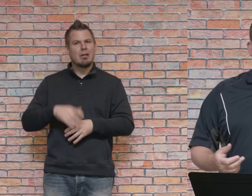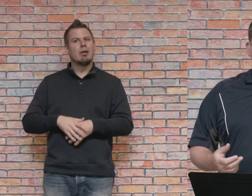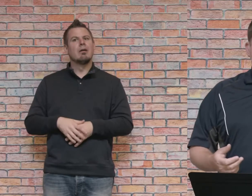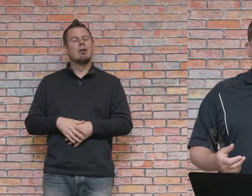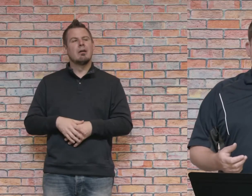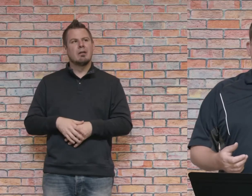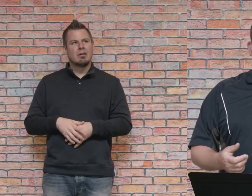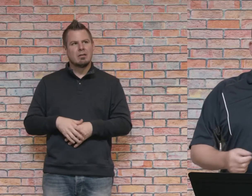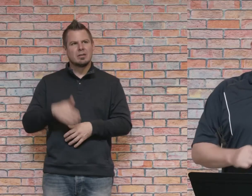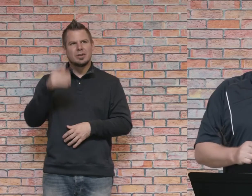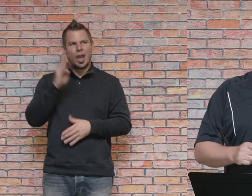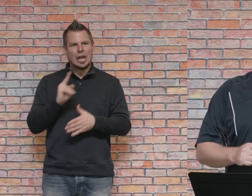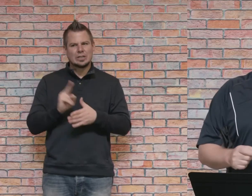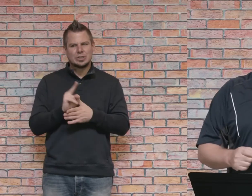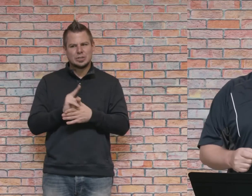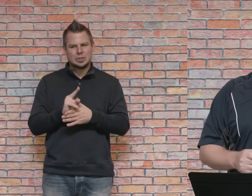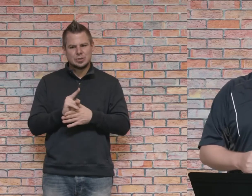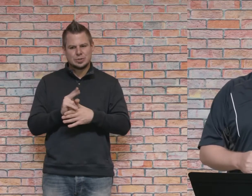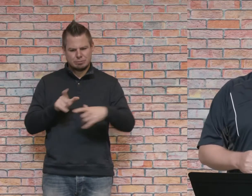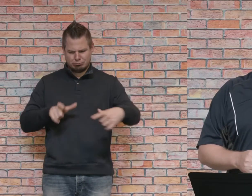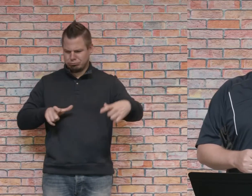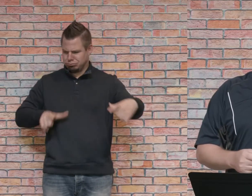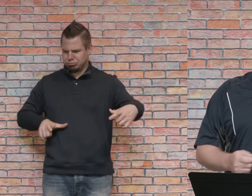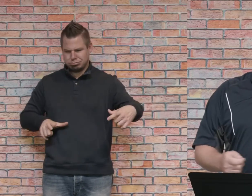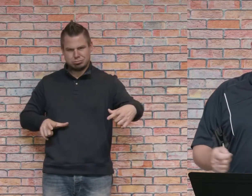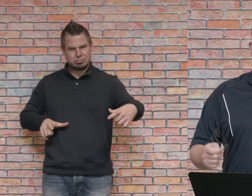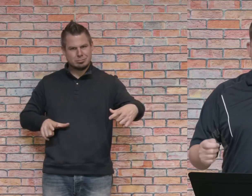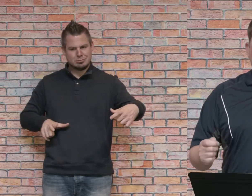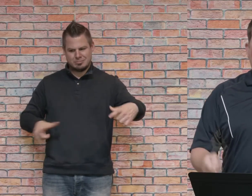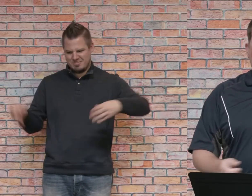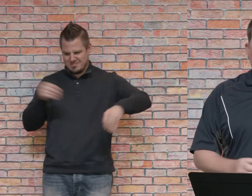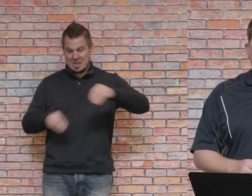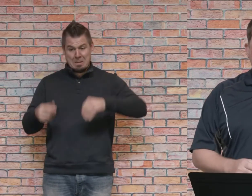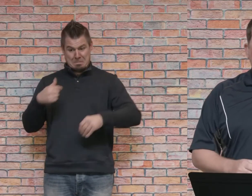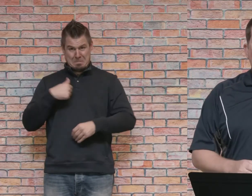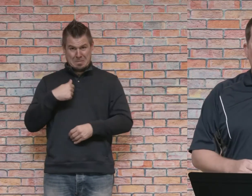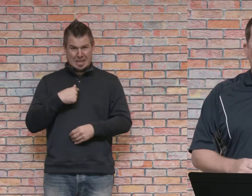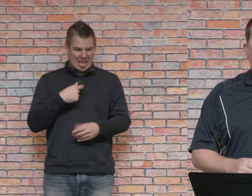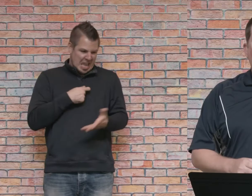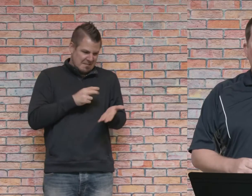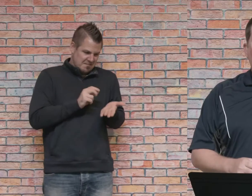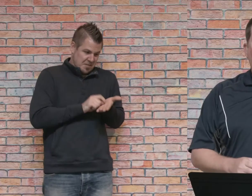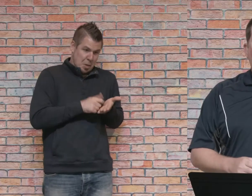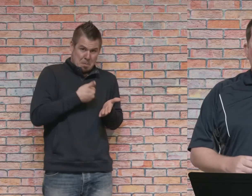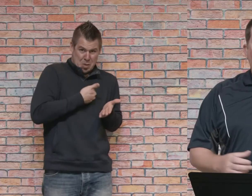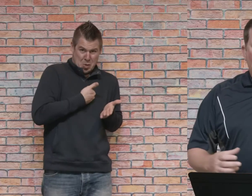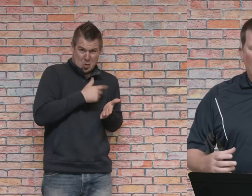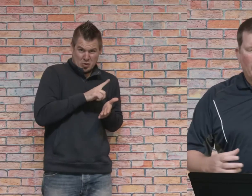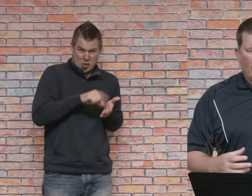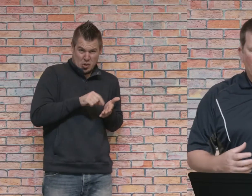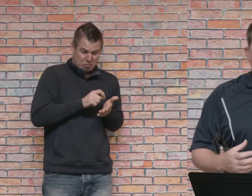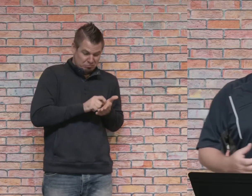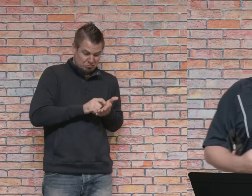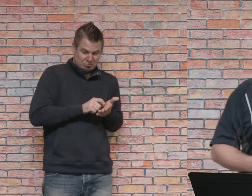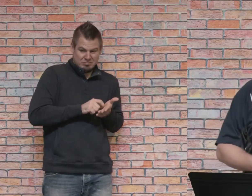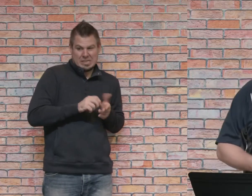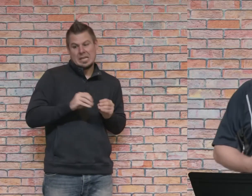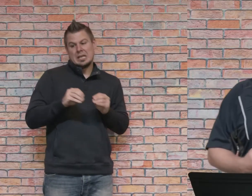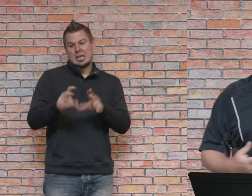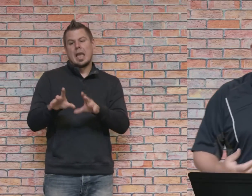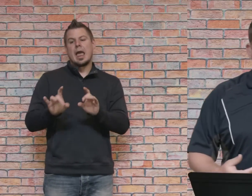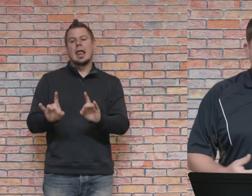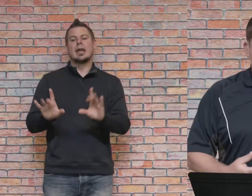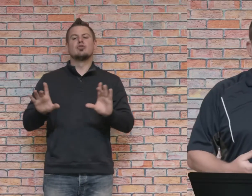that there's, I filled up a whole card with stuff and was able to let go of it. And now with that story and just